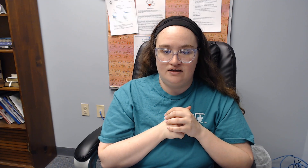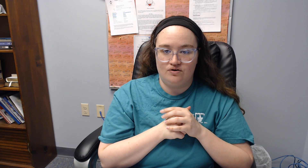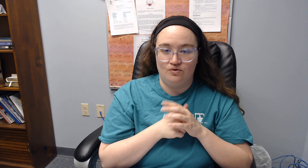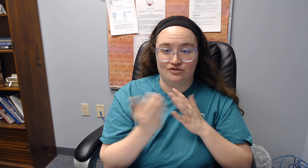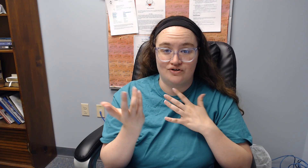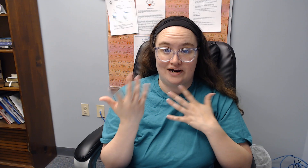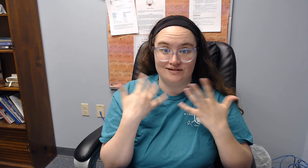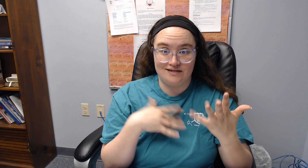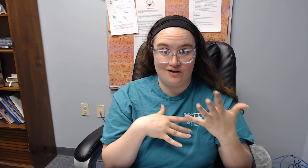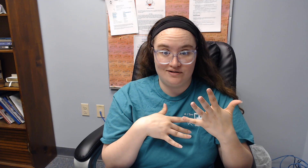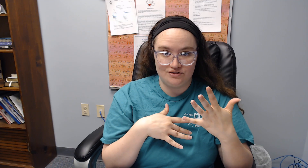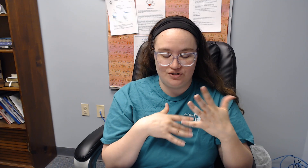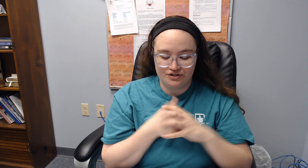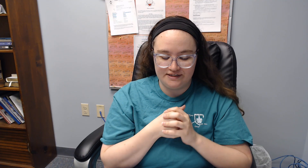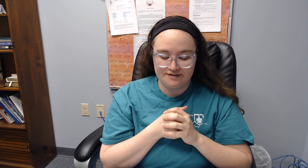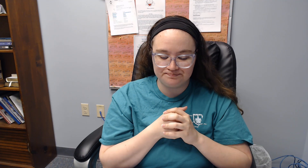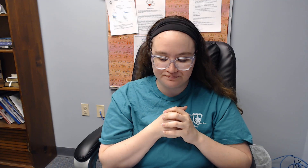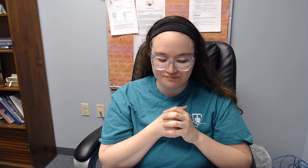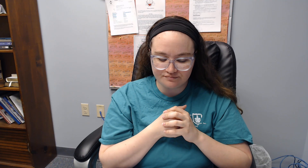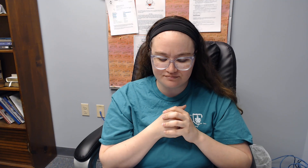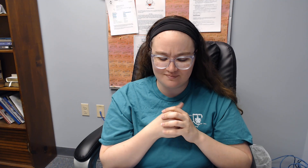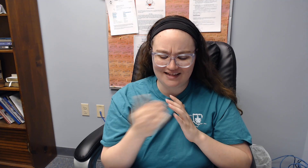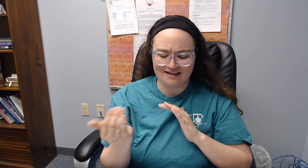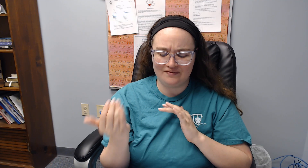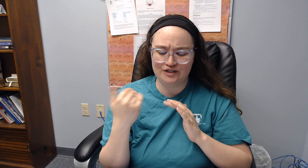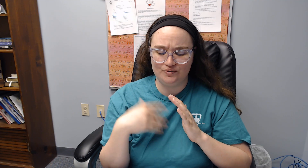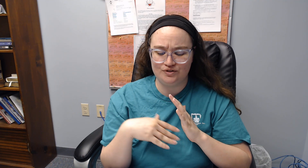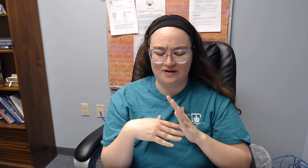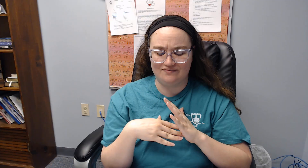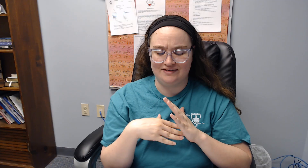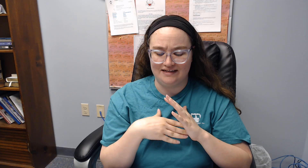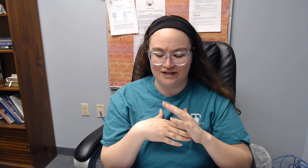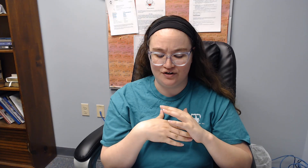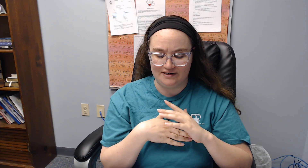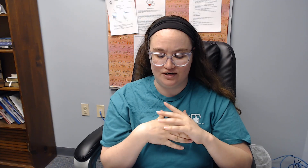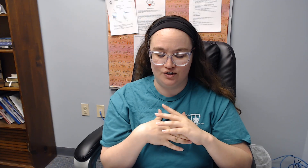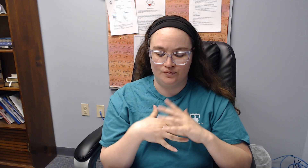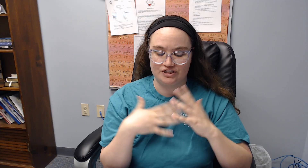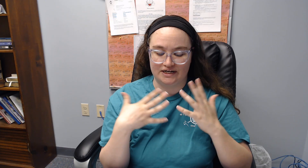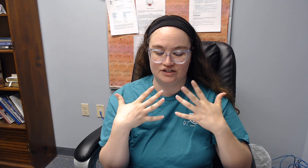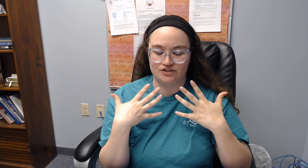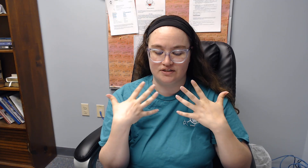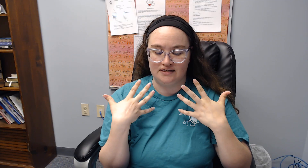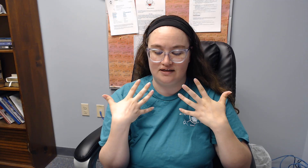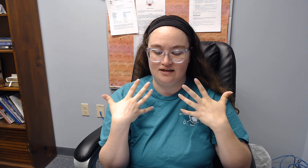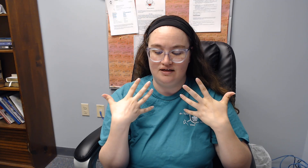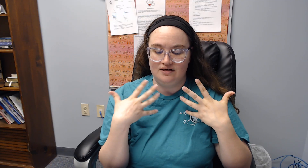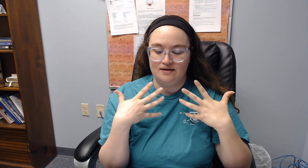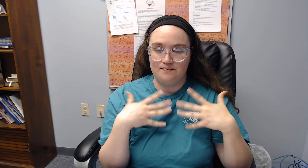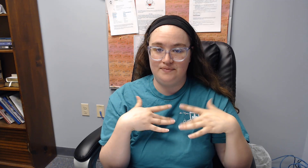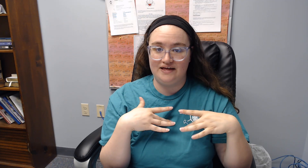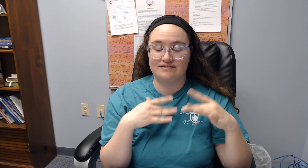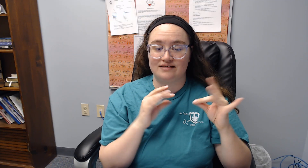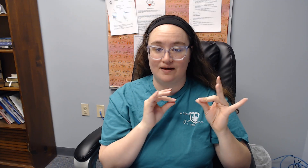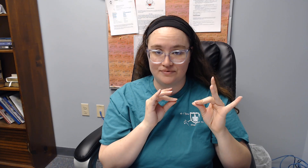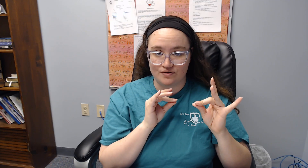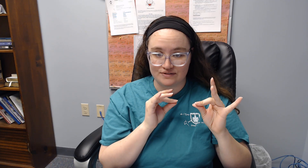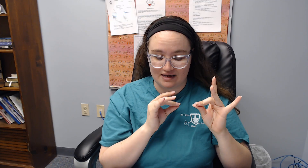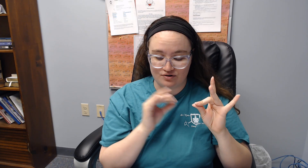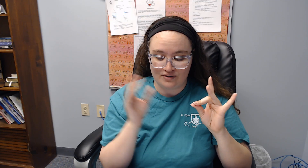or trying to go into your ear. And then you do have the inner ear, which actually picks up those sound waves that